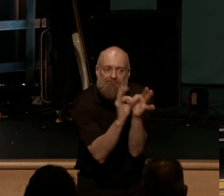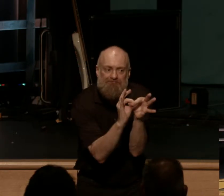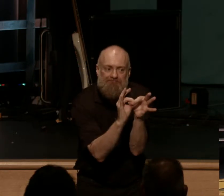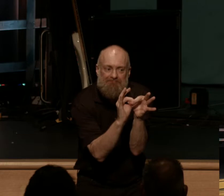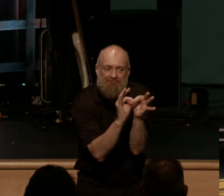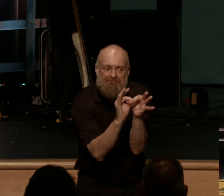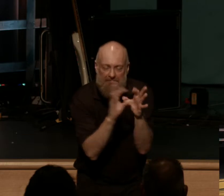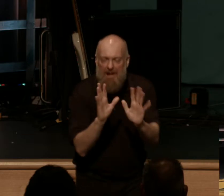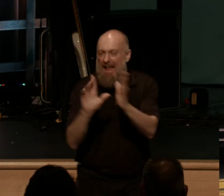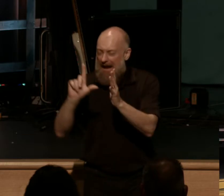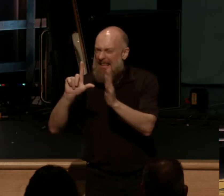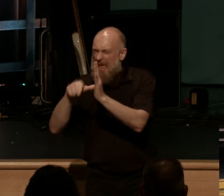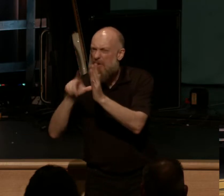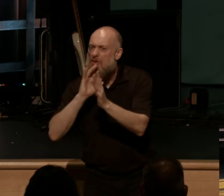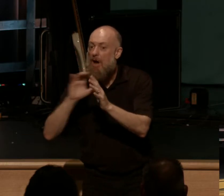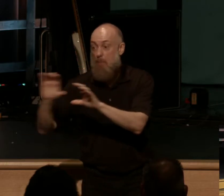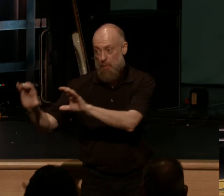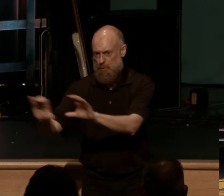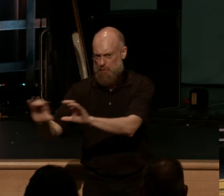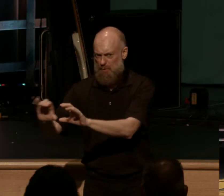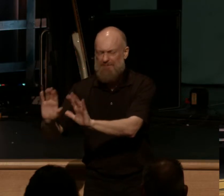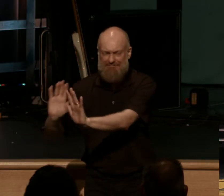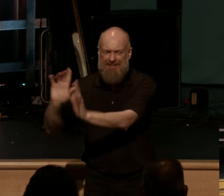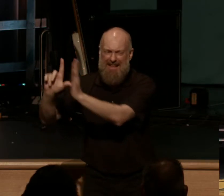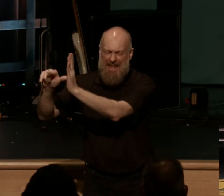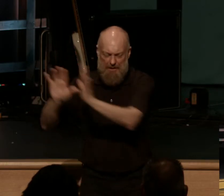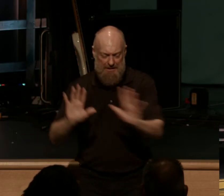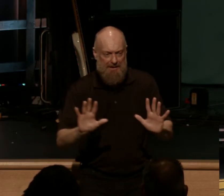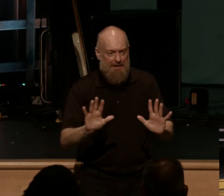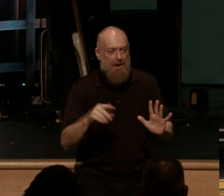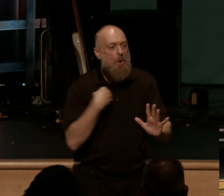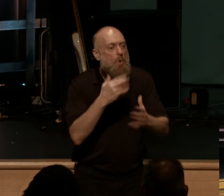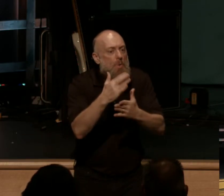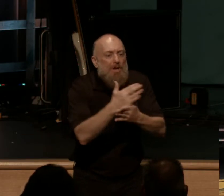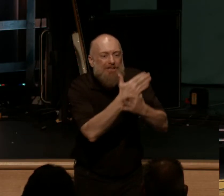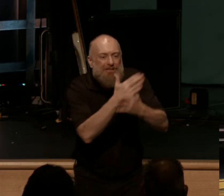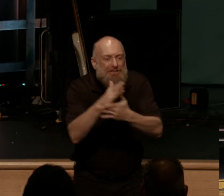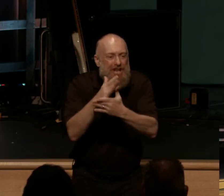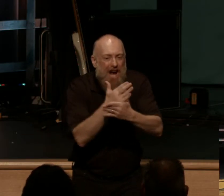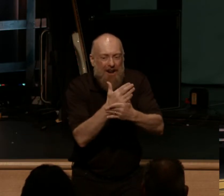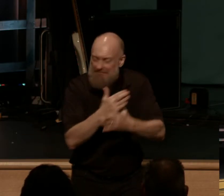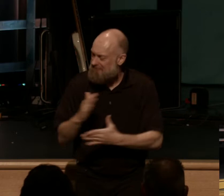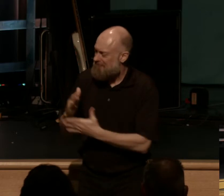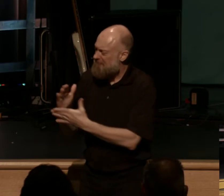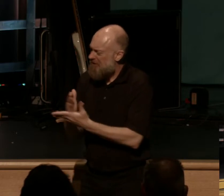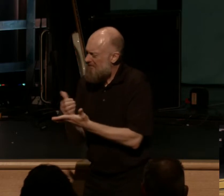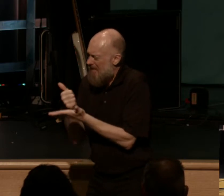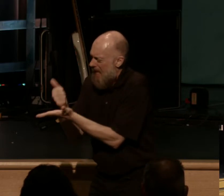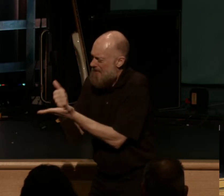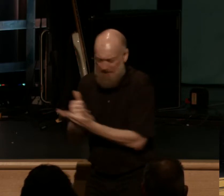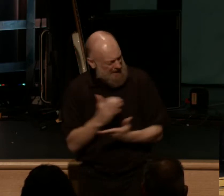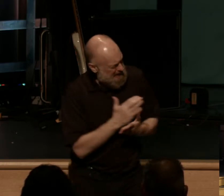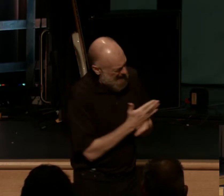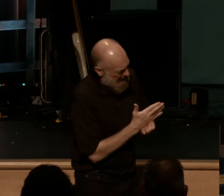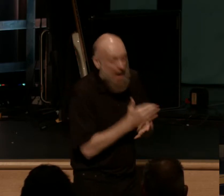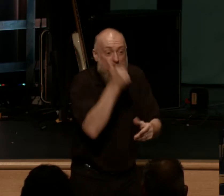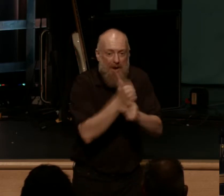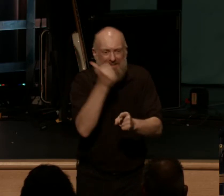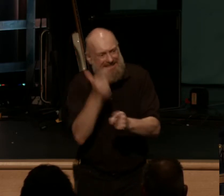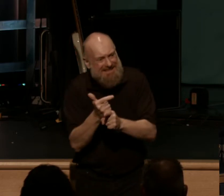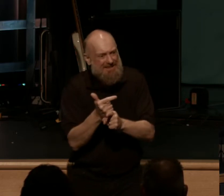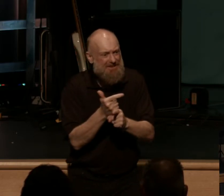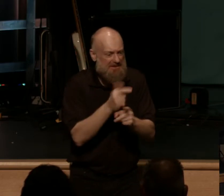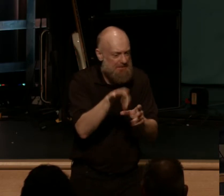practical component. We'll get to that as well as the marks continue in the stacks. We share ourselves. When we share as brothers and